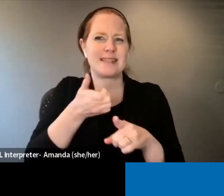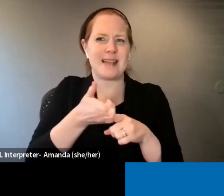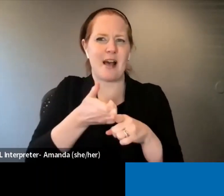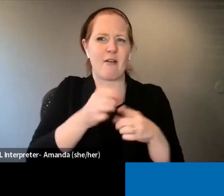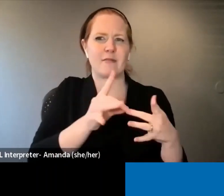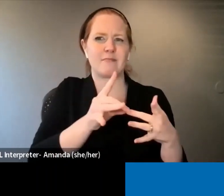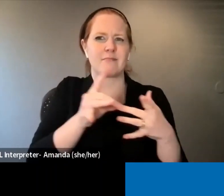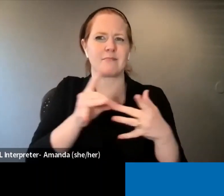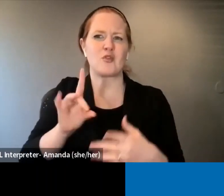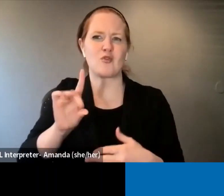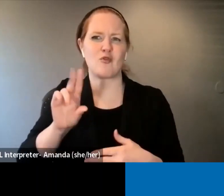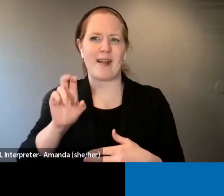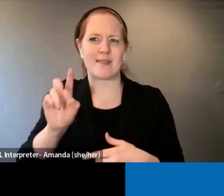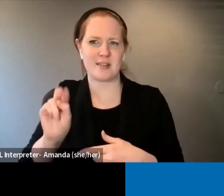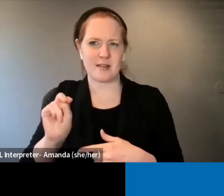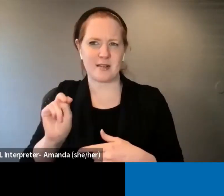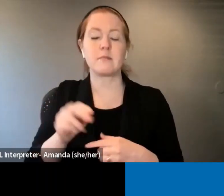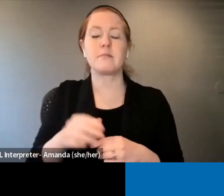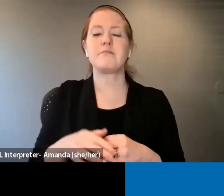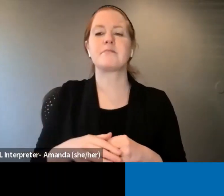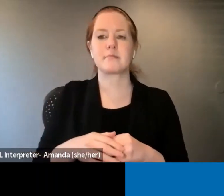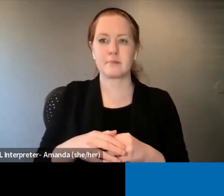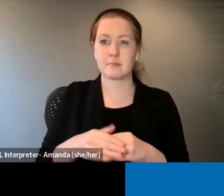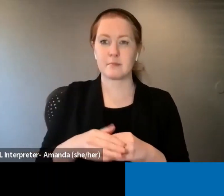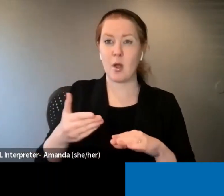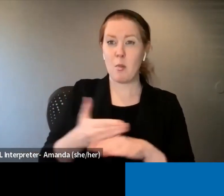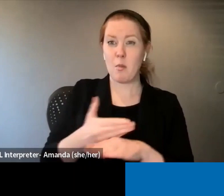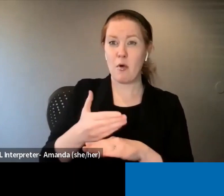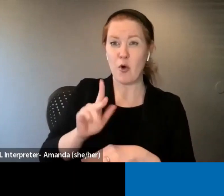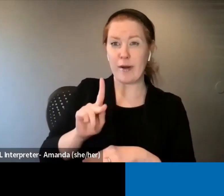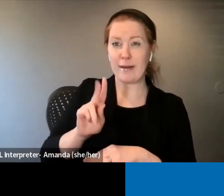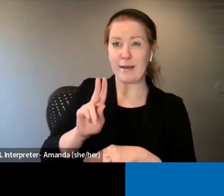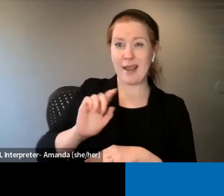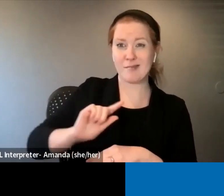a little bit about it before Kate takes over.